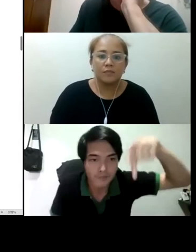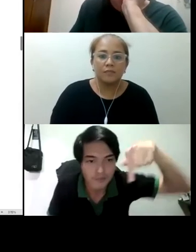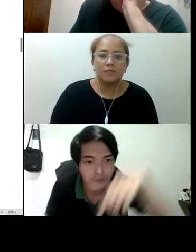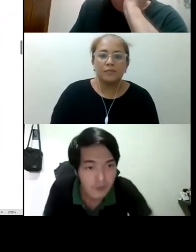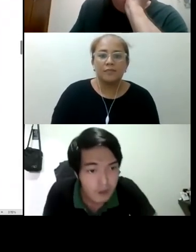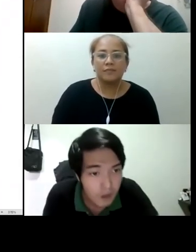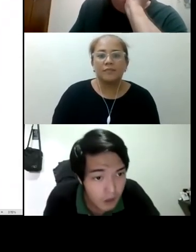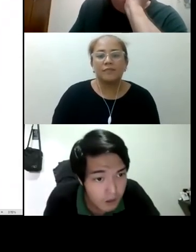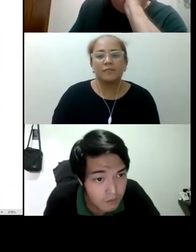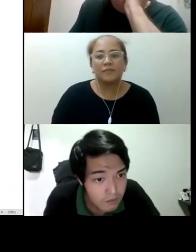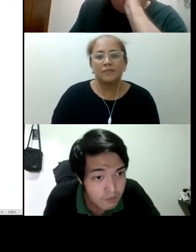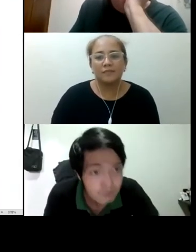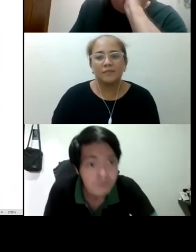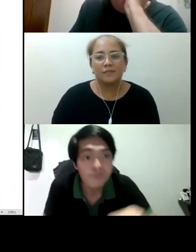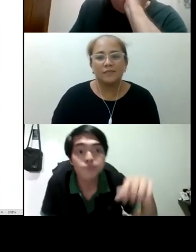Next.